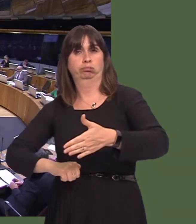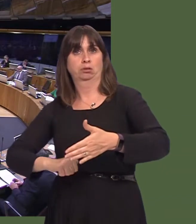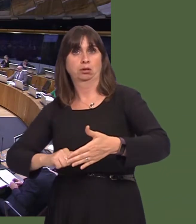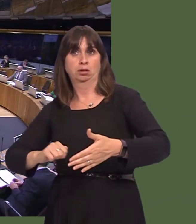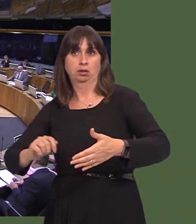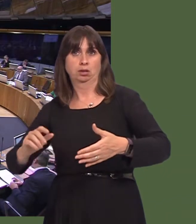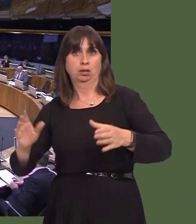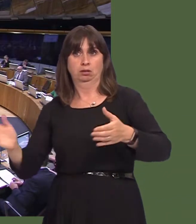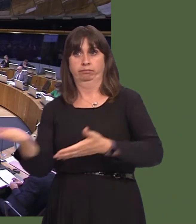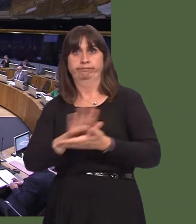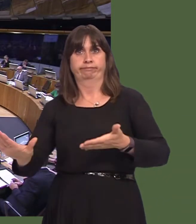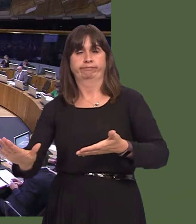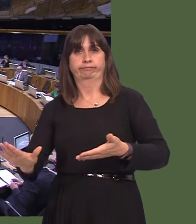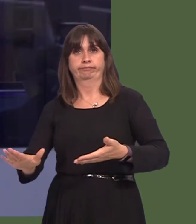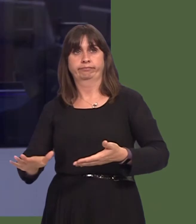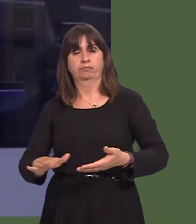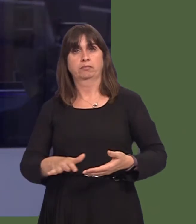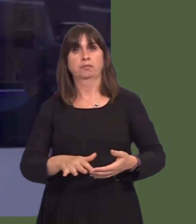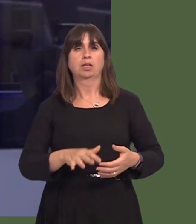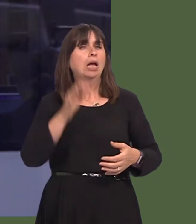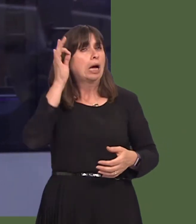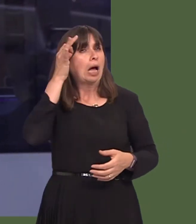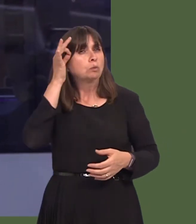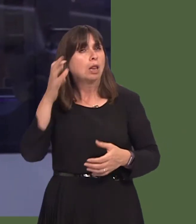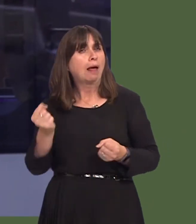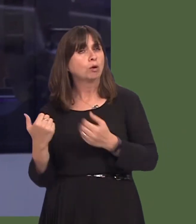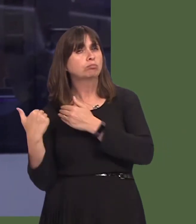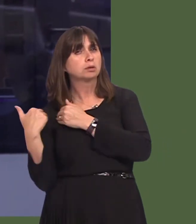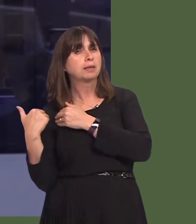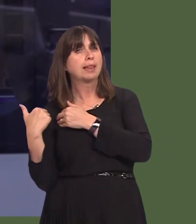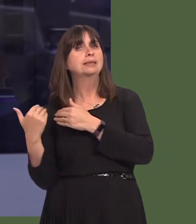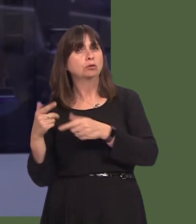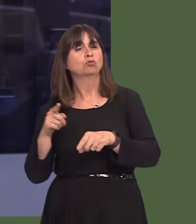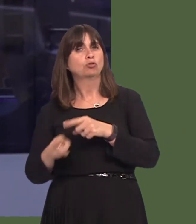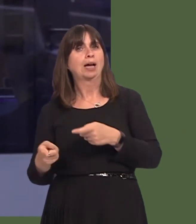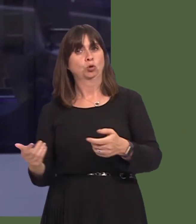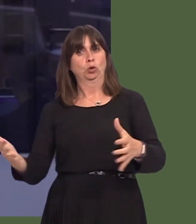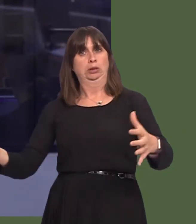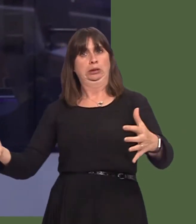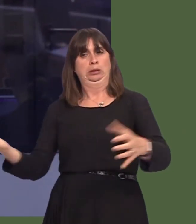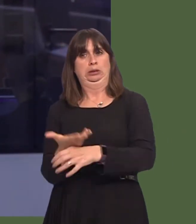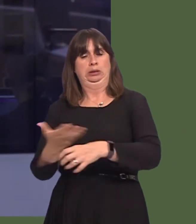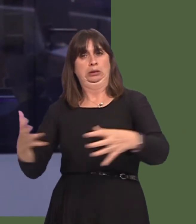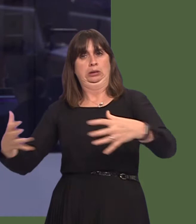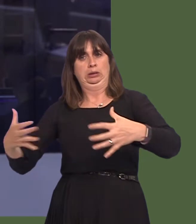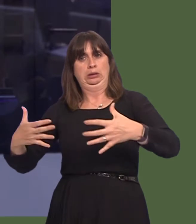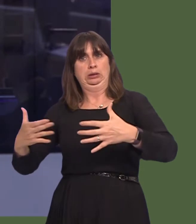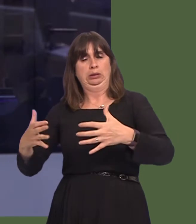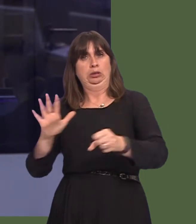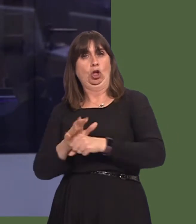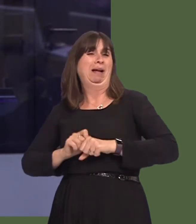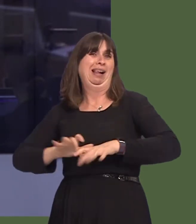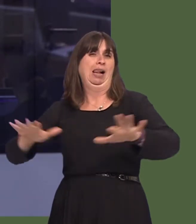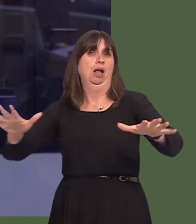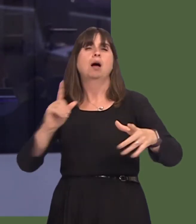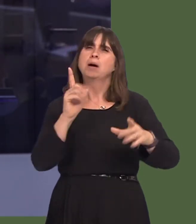British Isles. I understand that local councils have a duty to control knotweed infestations. As these infestations can blight